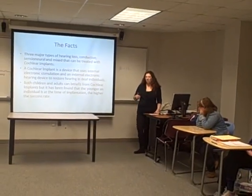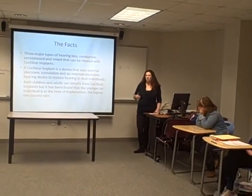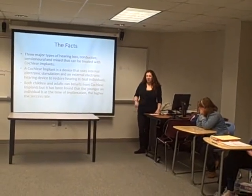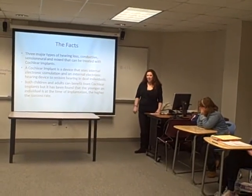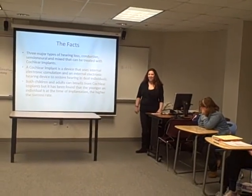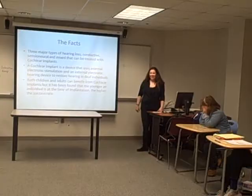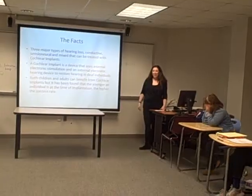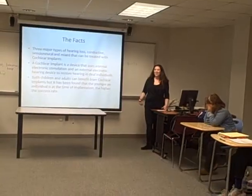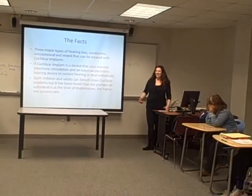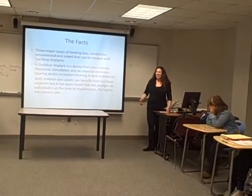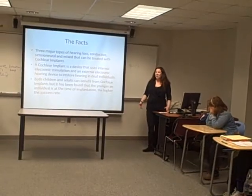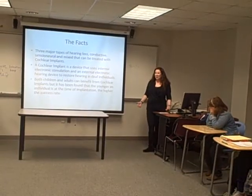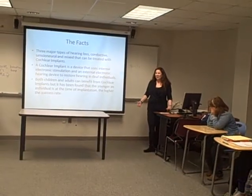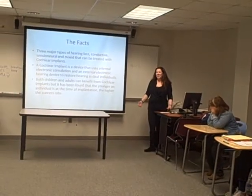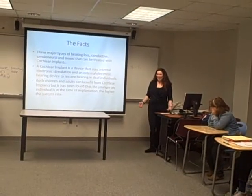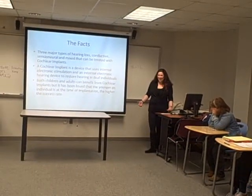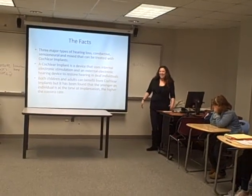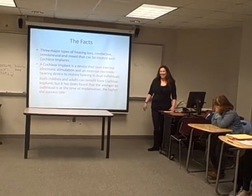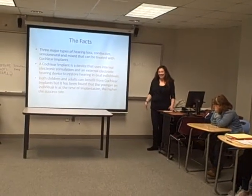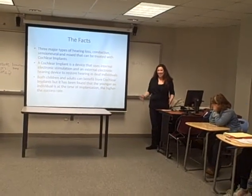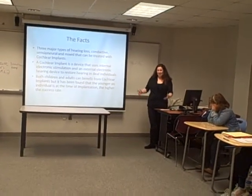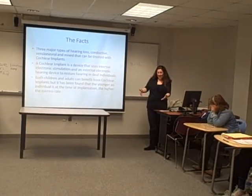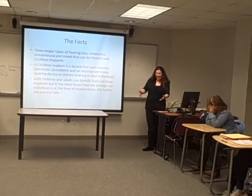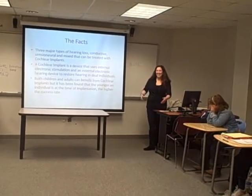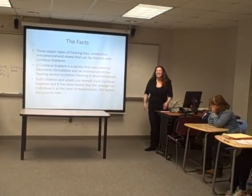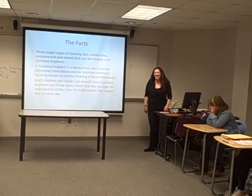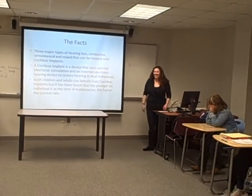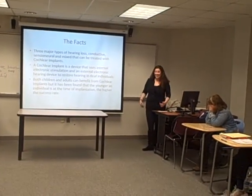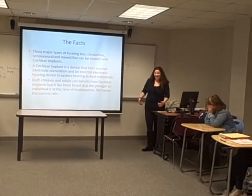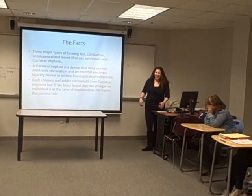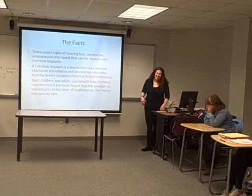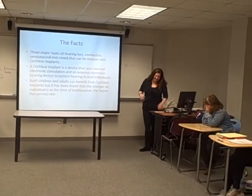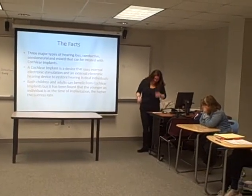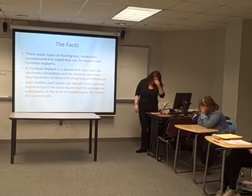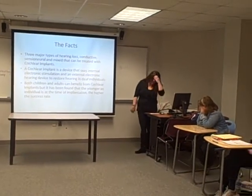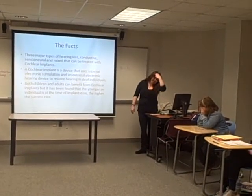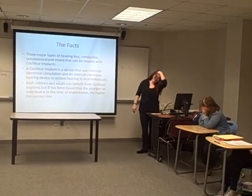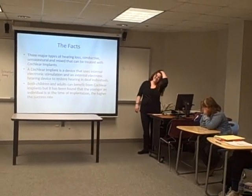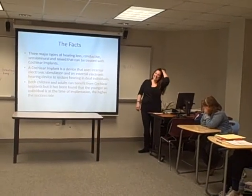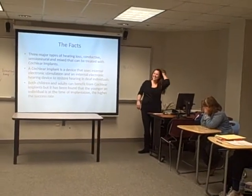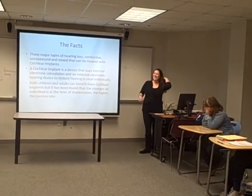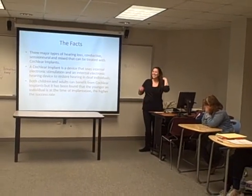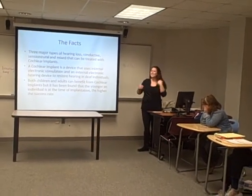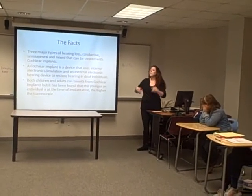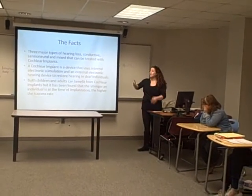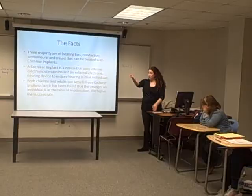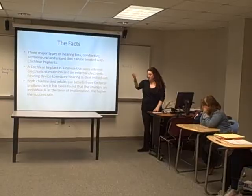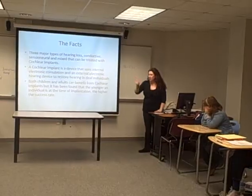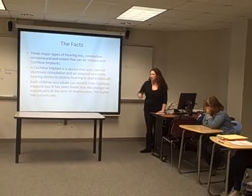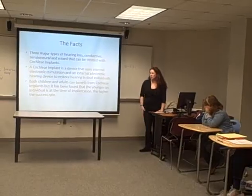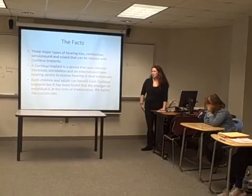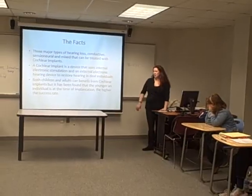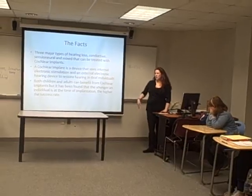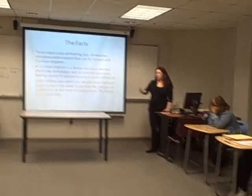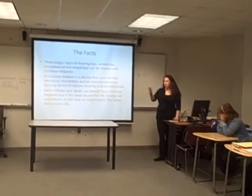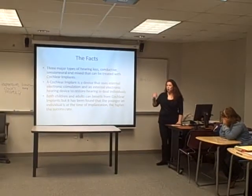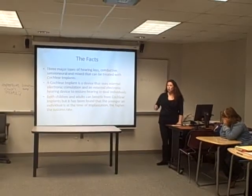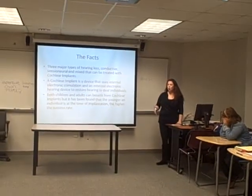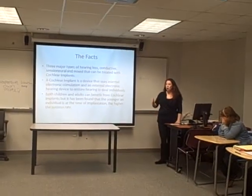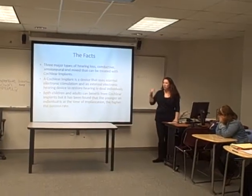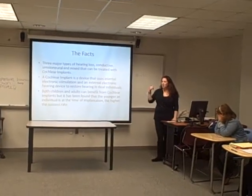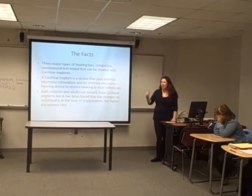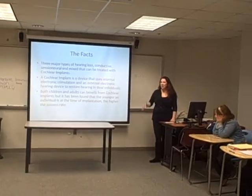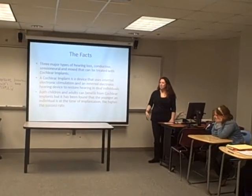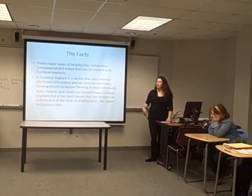Hall. You do. We get the deaf seating. It's great. I may have to start taking my sister See? to concerts. You